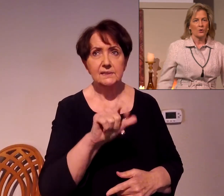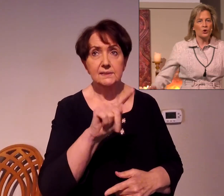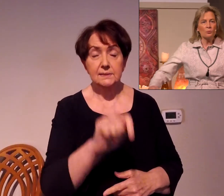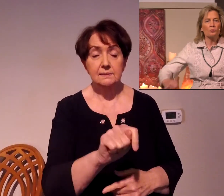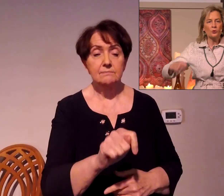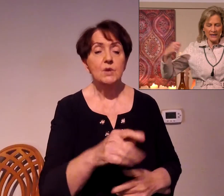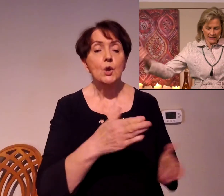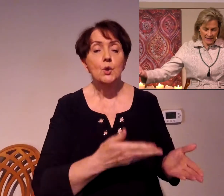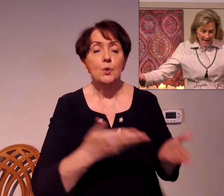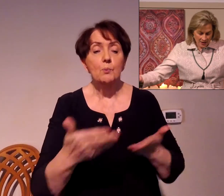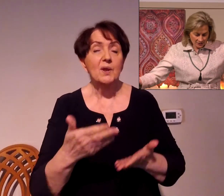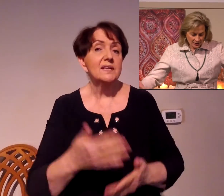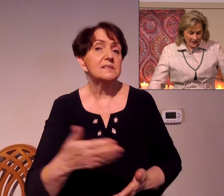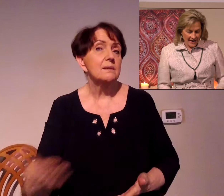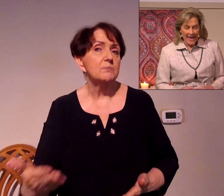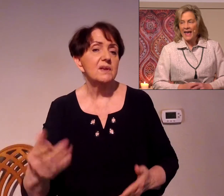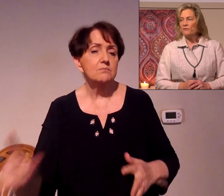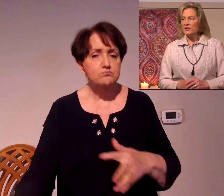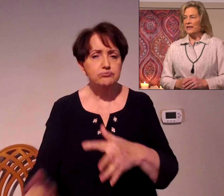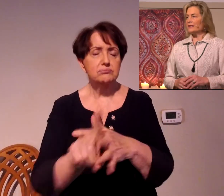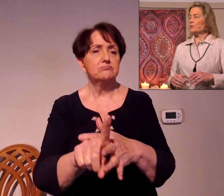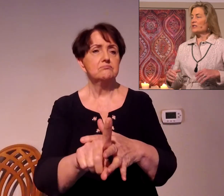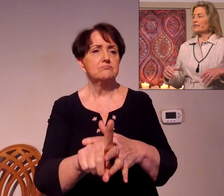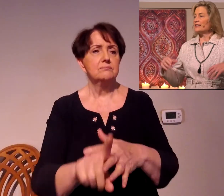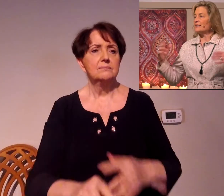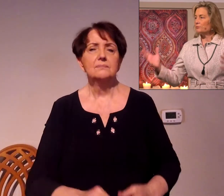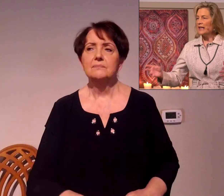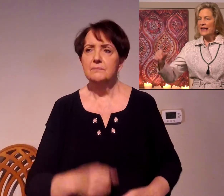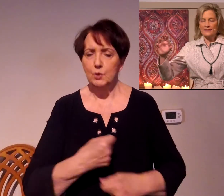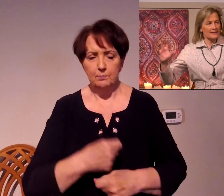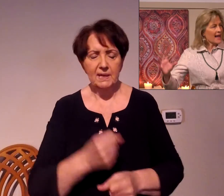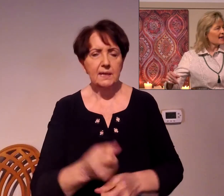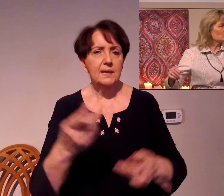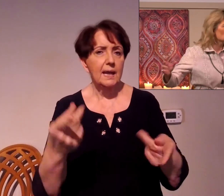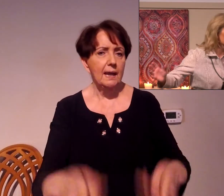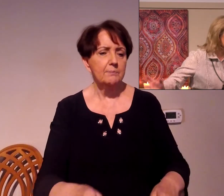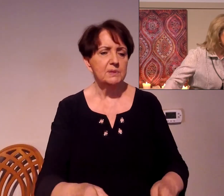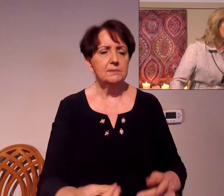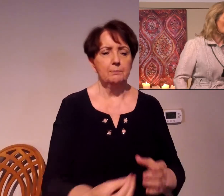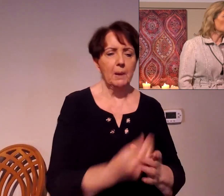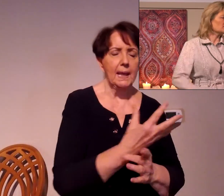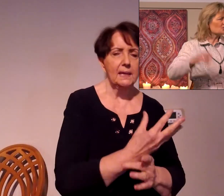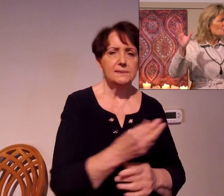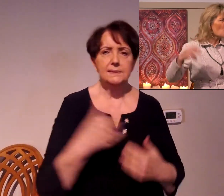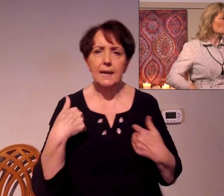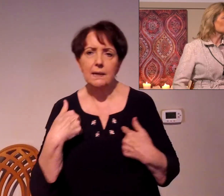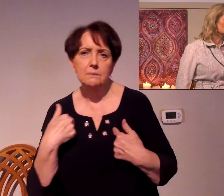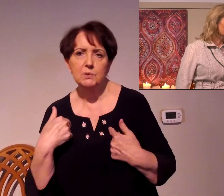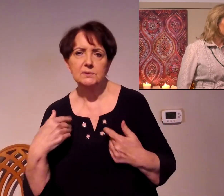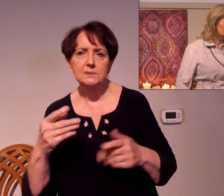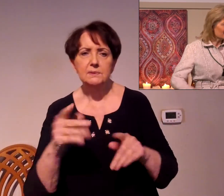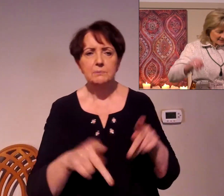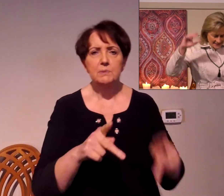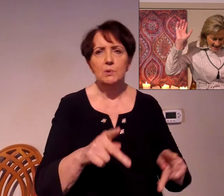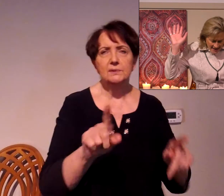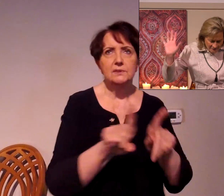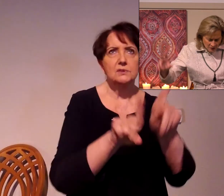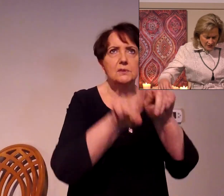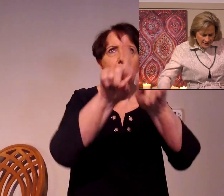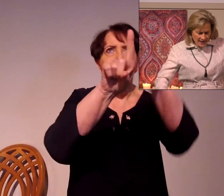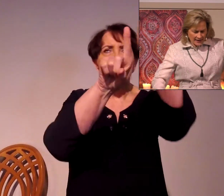evidence. We're bringing it out. Everything that we see, the plants, the animals, the people, the stars, the